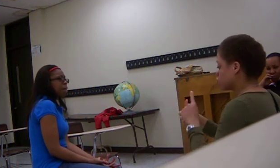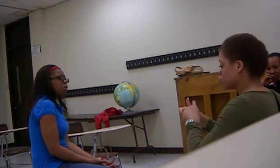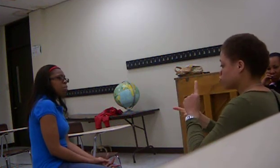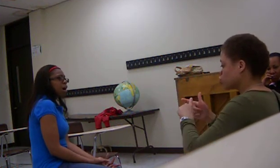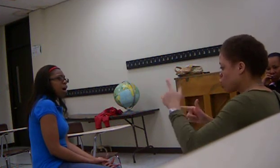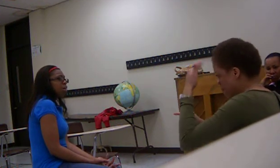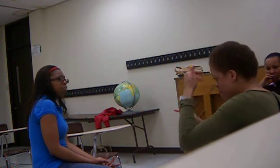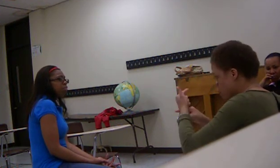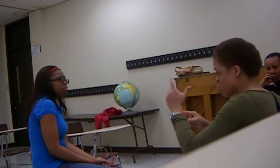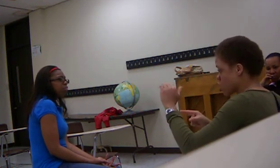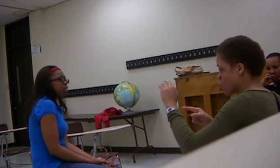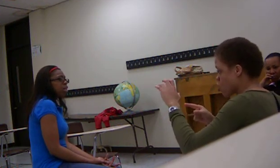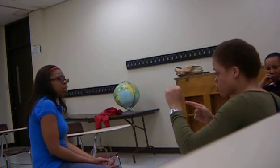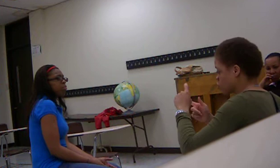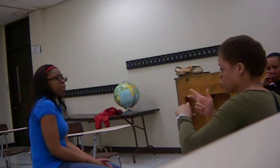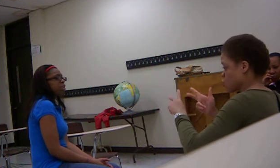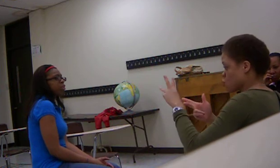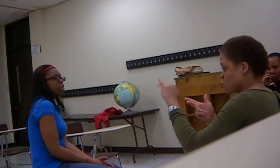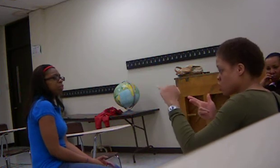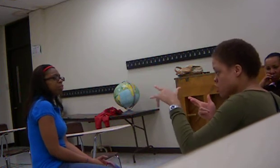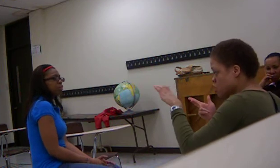your mom and your brother